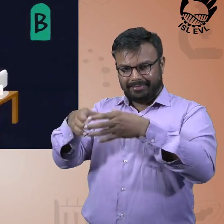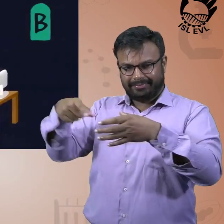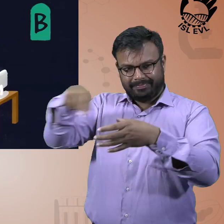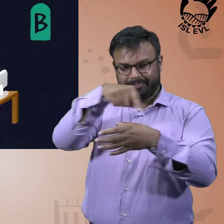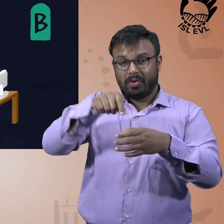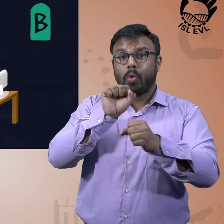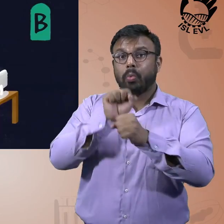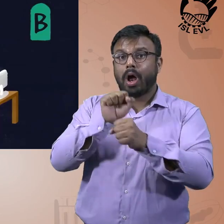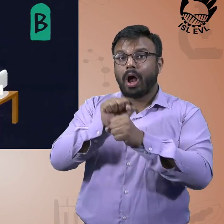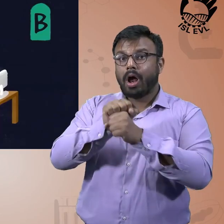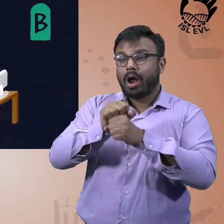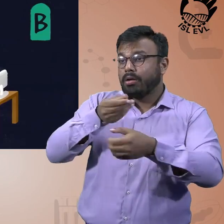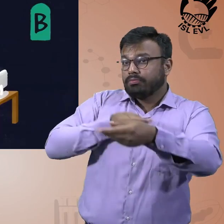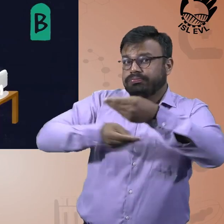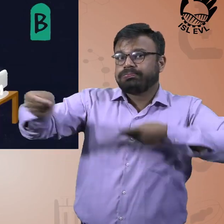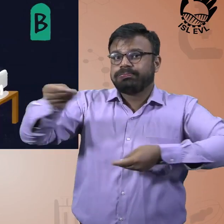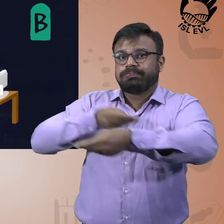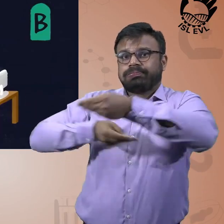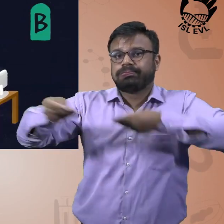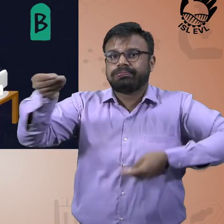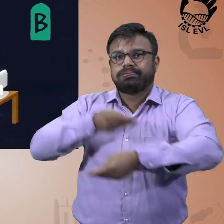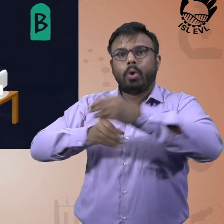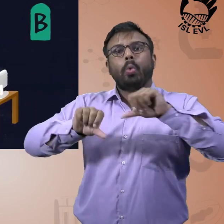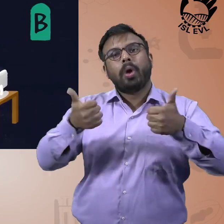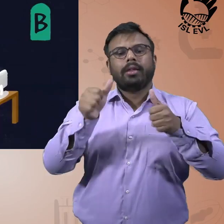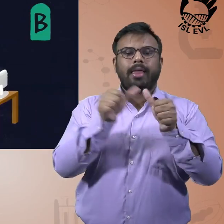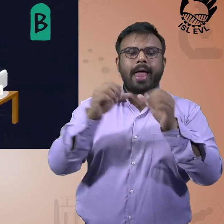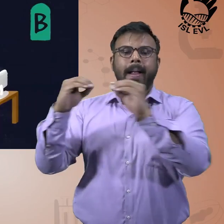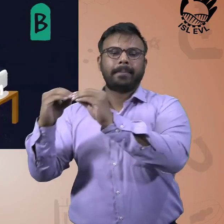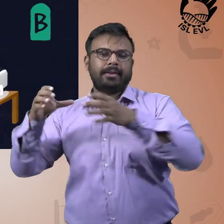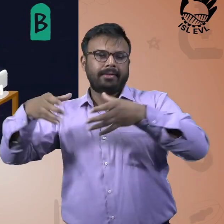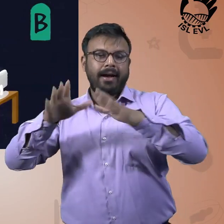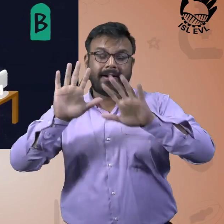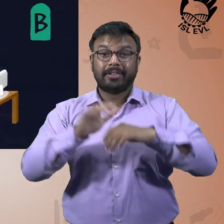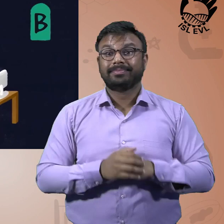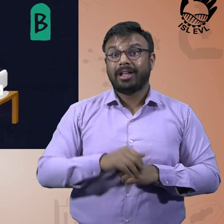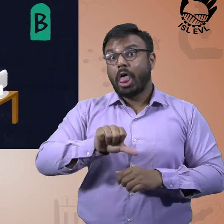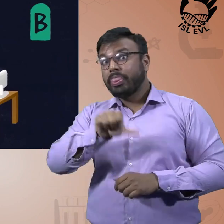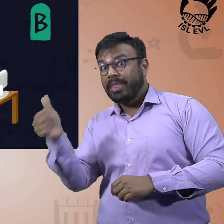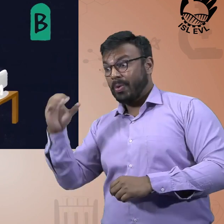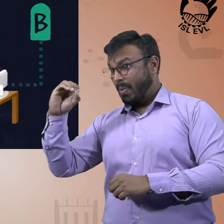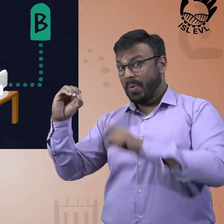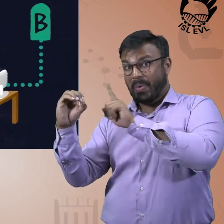while the A and B allele code for A and B antigens.